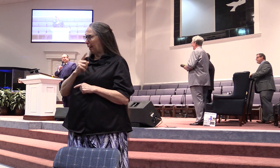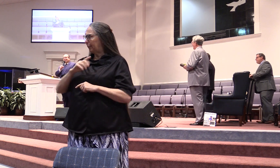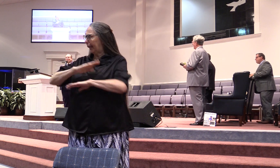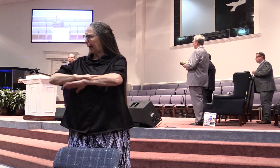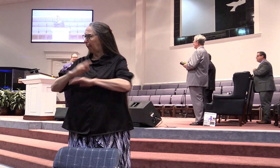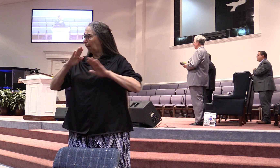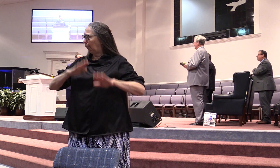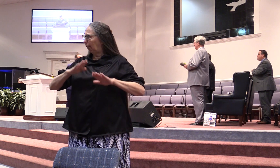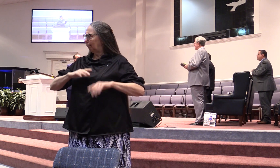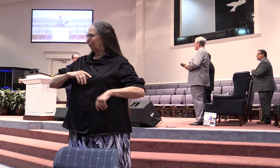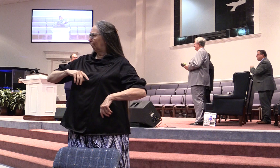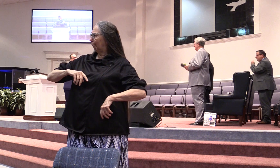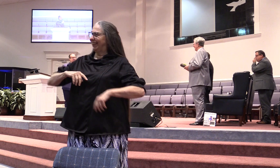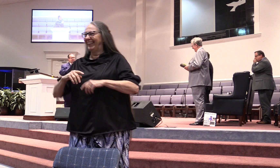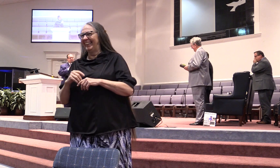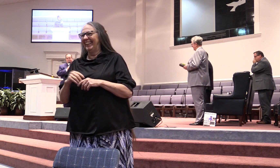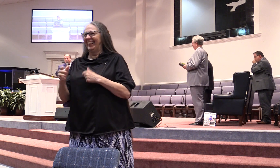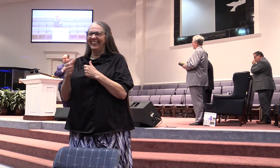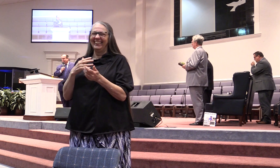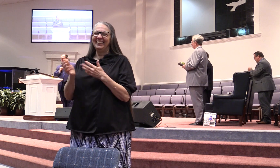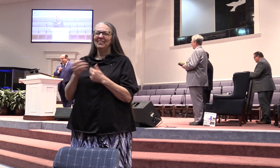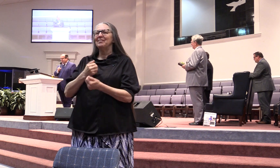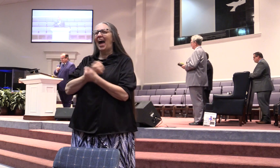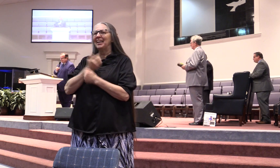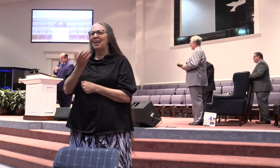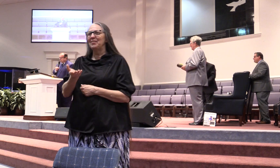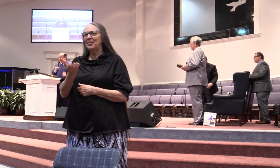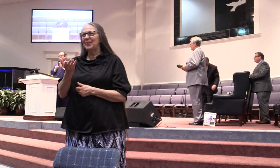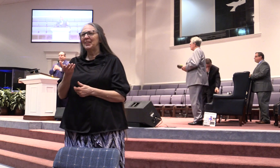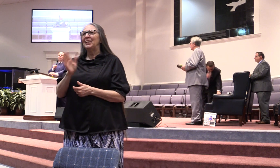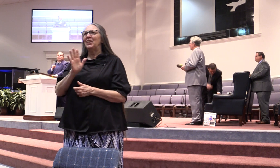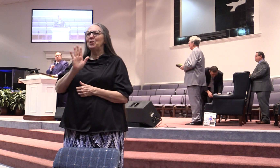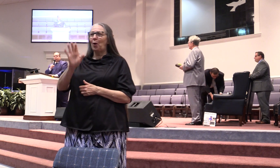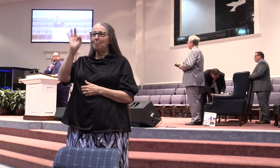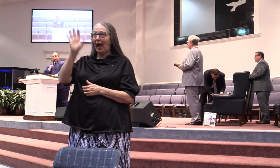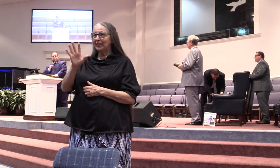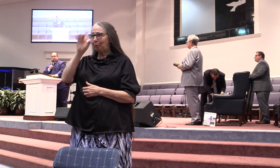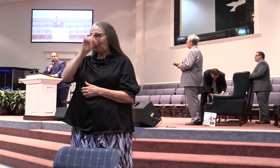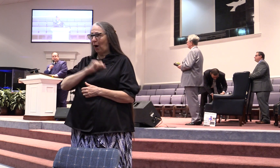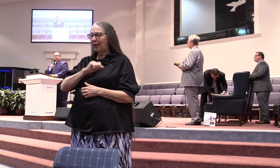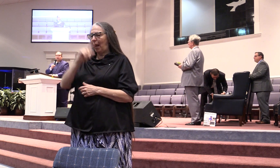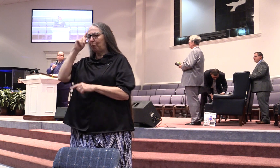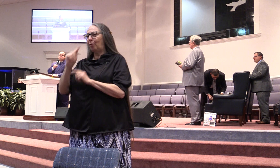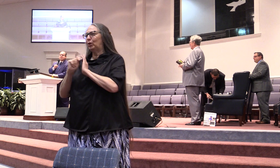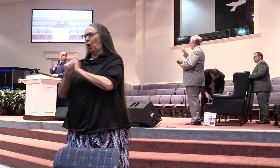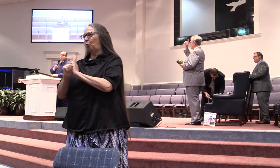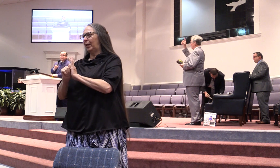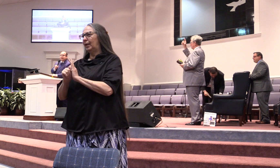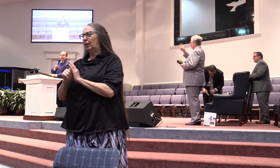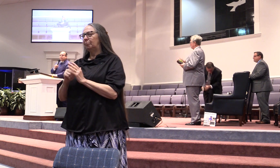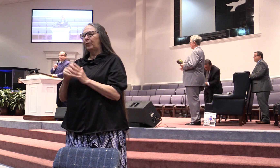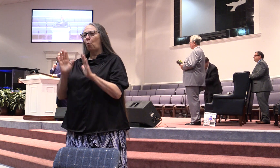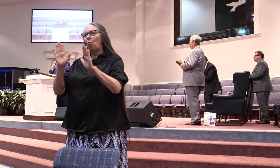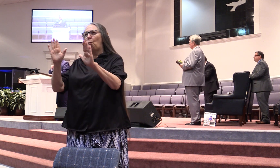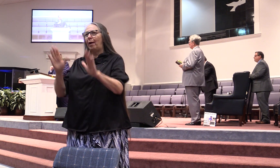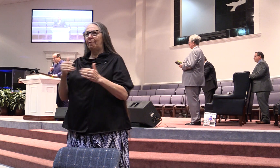know. But just, Bishop, I love you, and you've made such an impact in my life. Your pastor is one of the finest young men I know, and